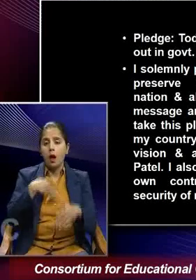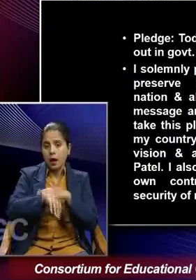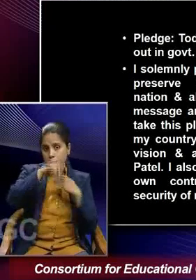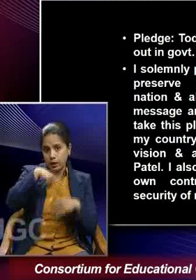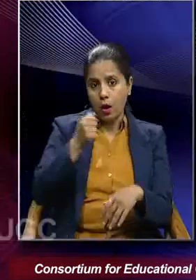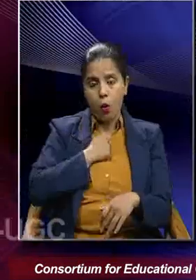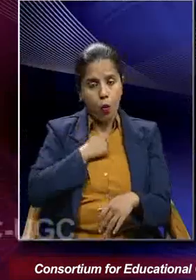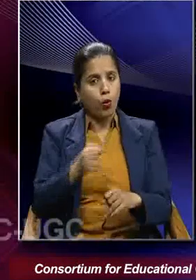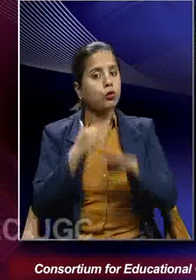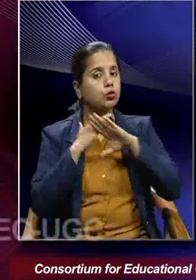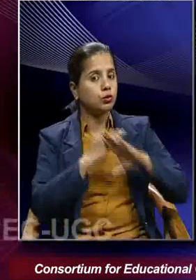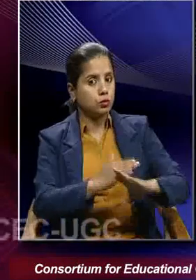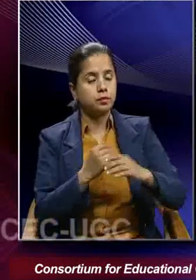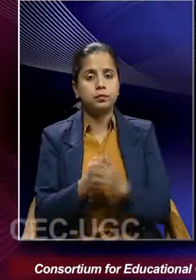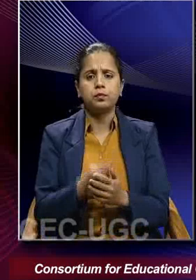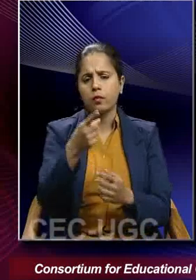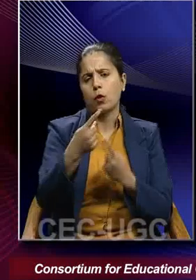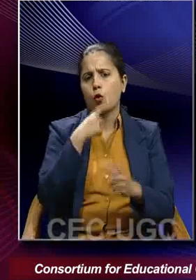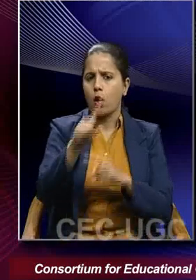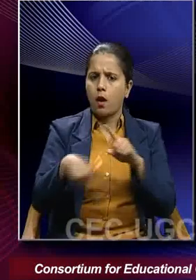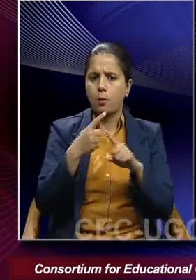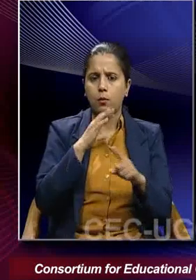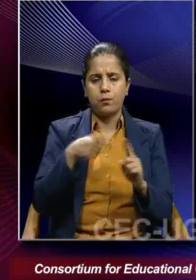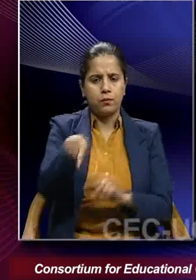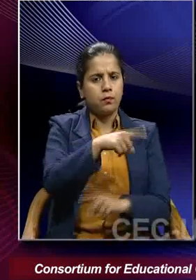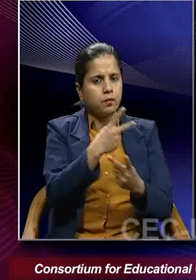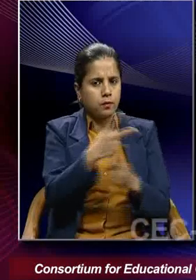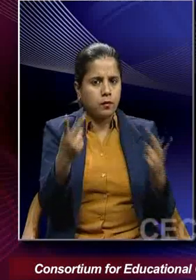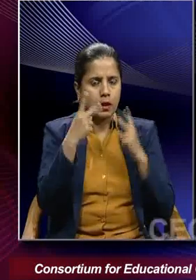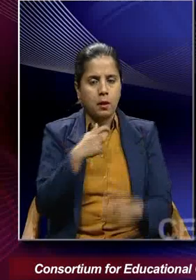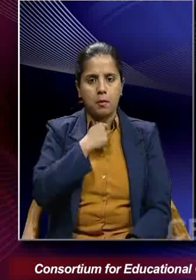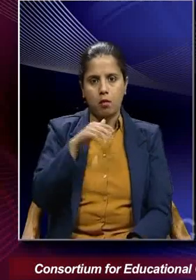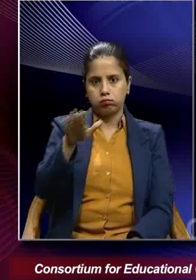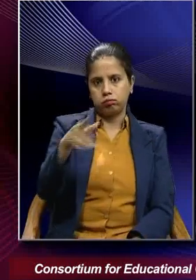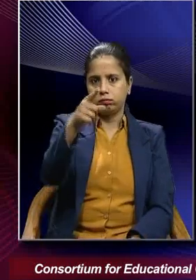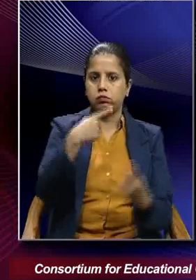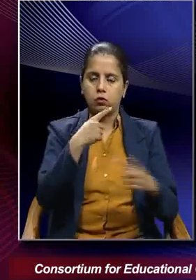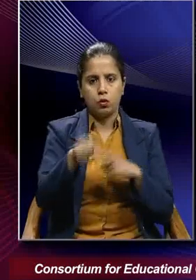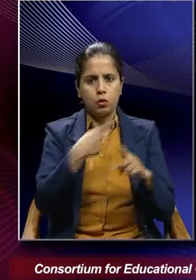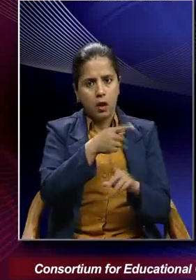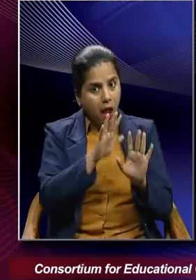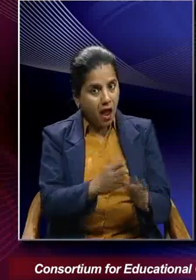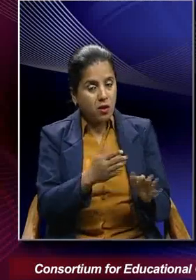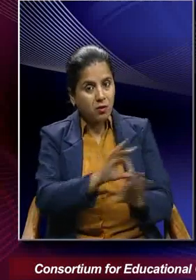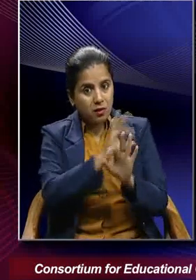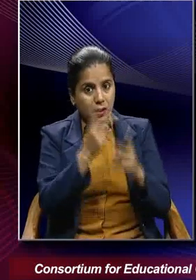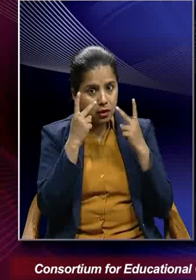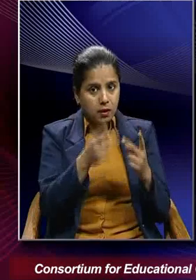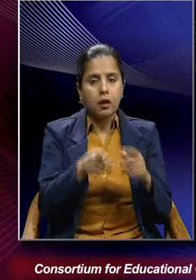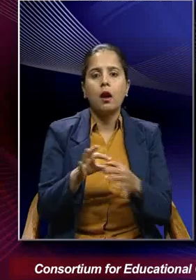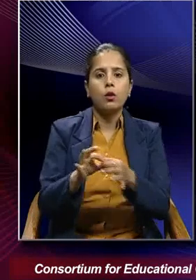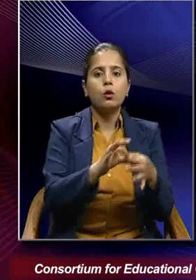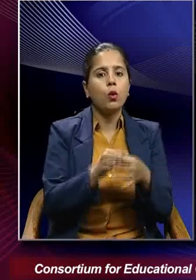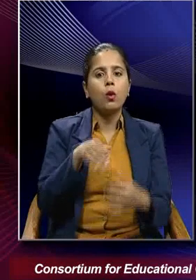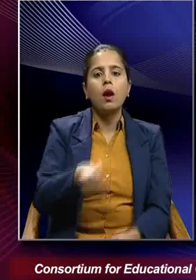country. So when you talk about these kinds of pledge which are there, and especially with regard to the unity of